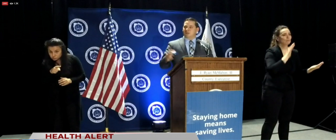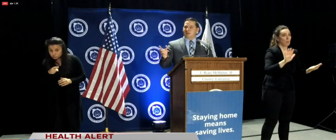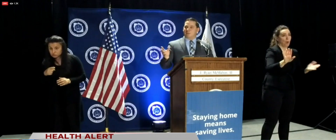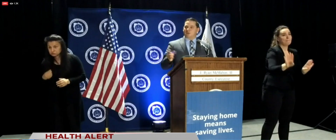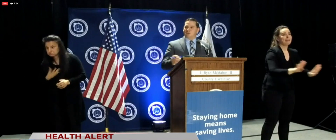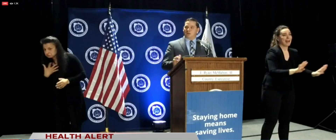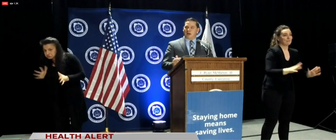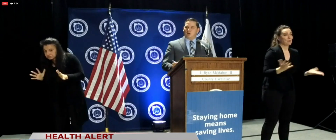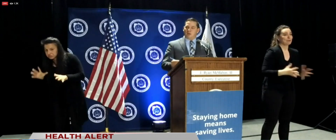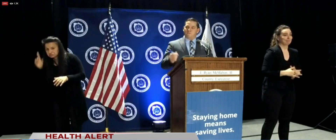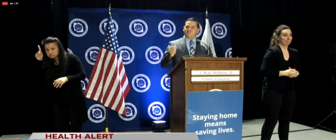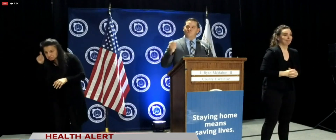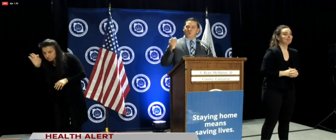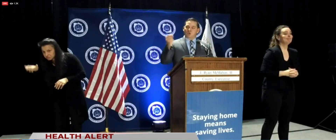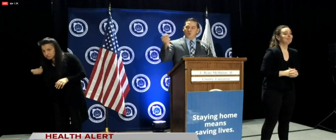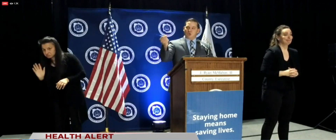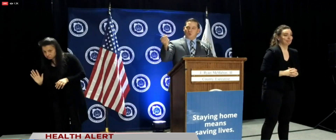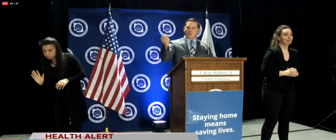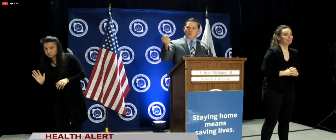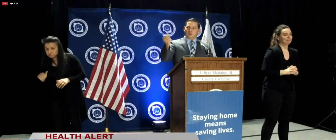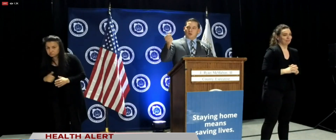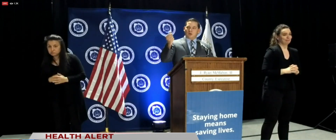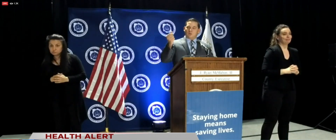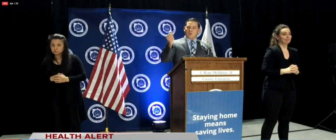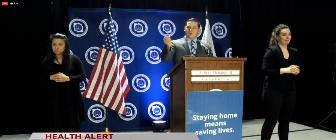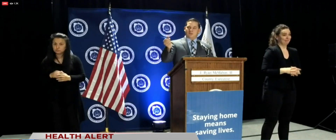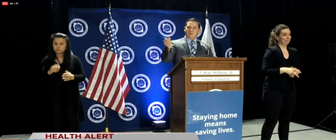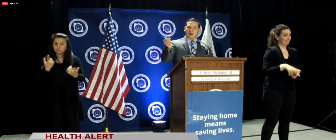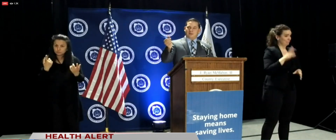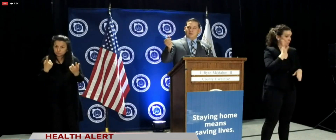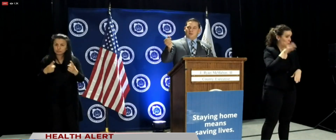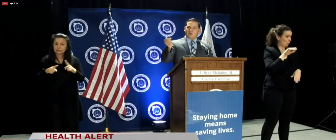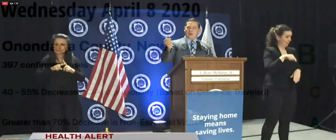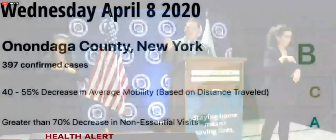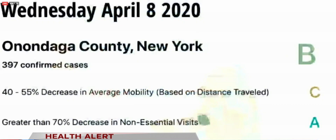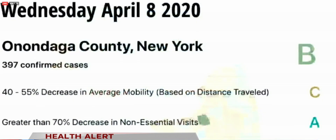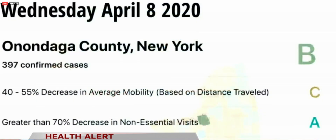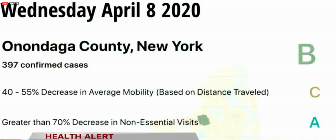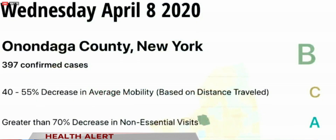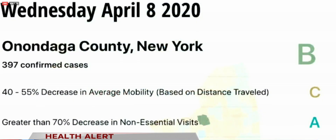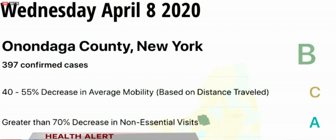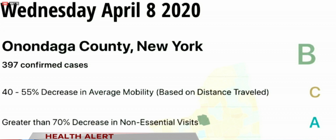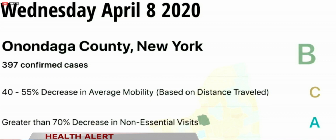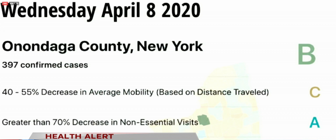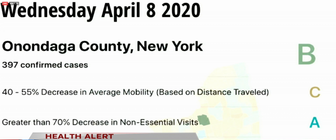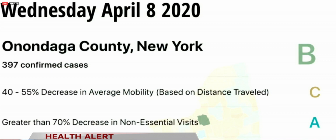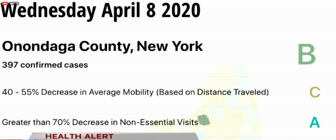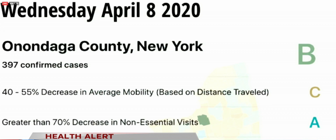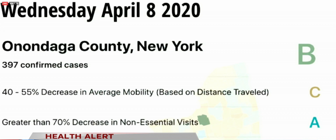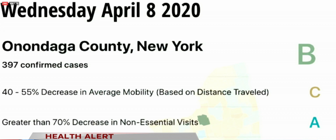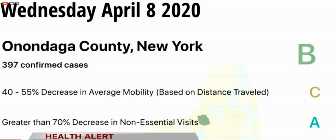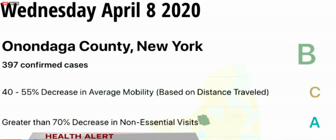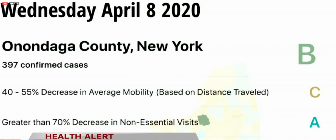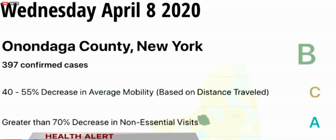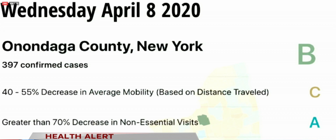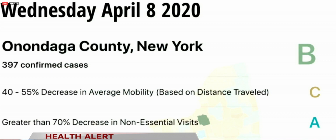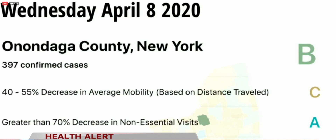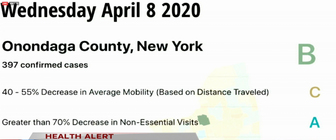a business opportunity now, but the good news, we were C- the other day. We're at B